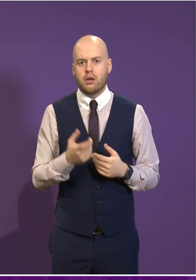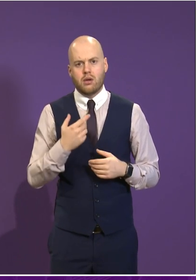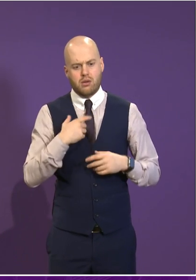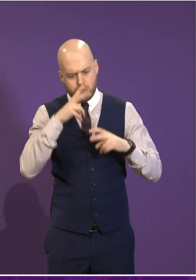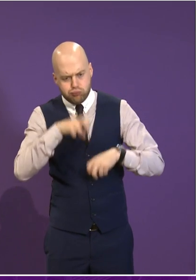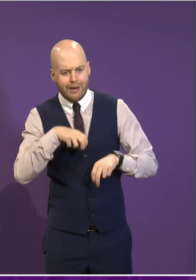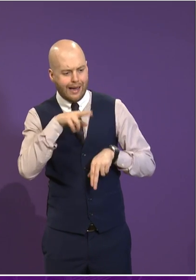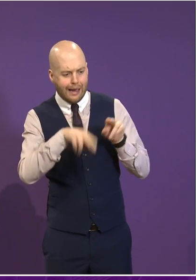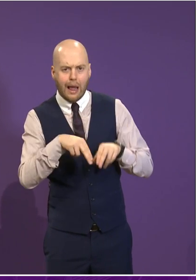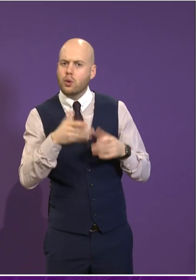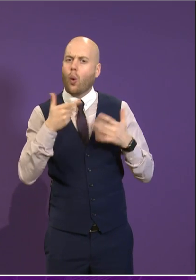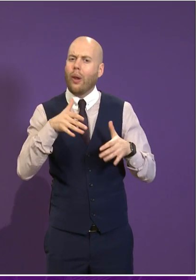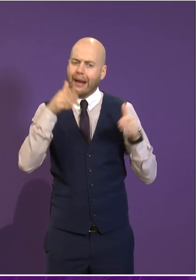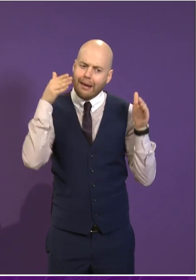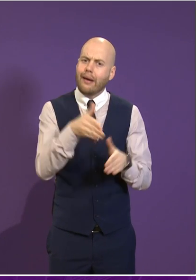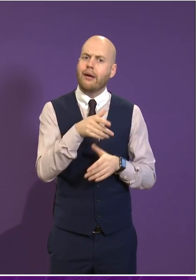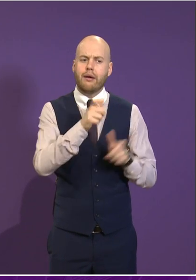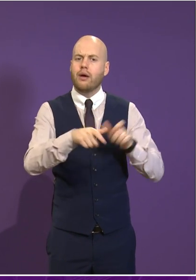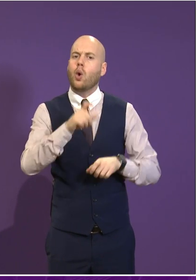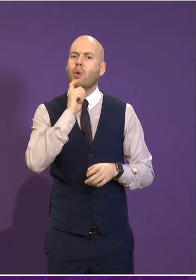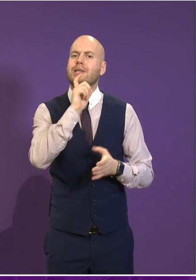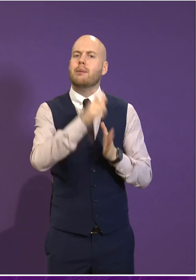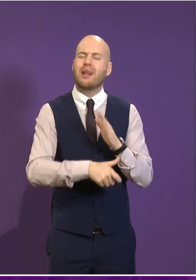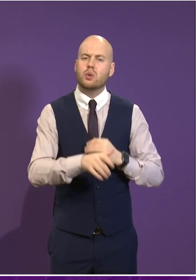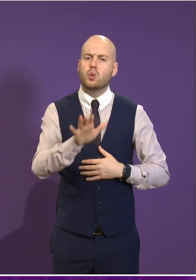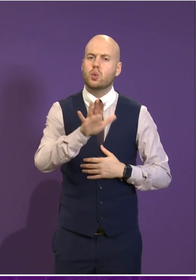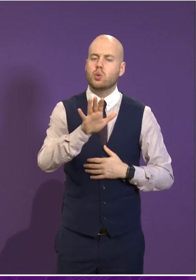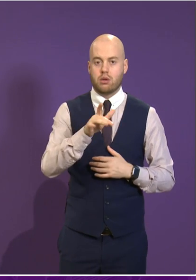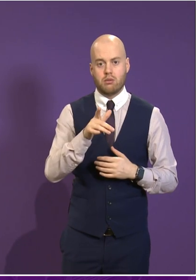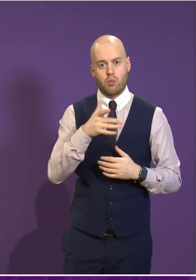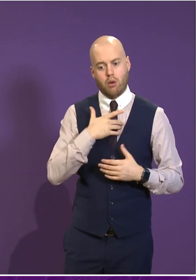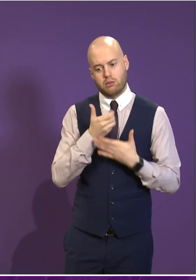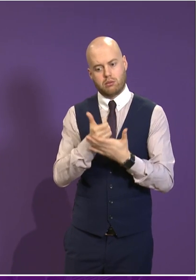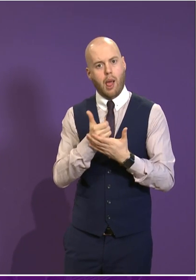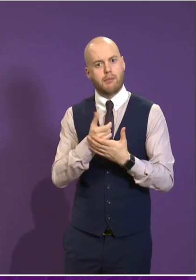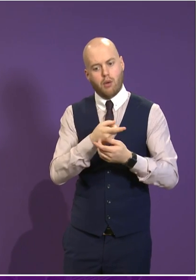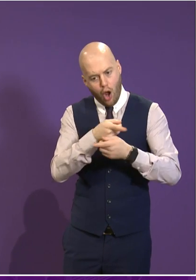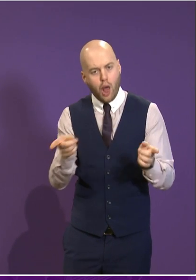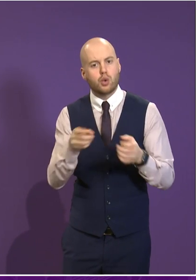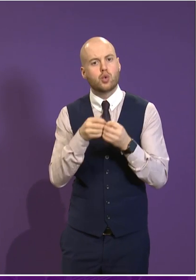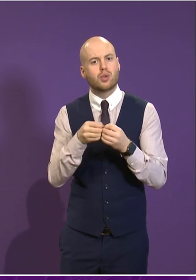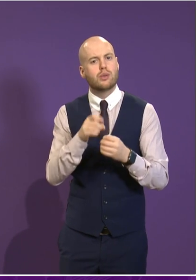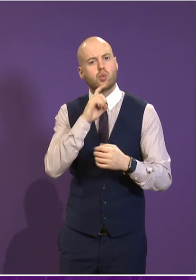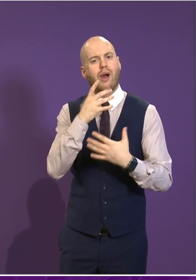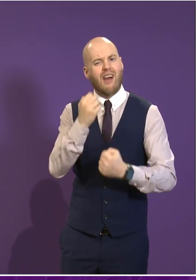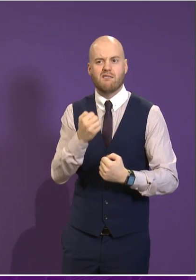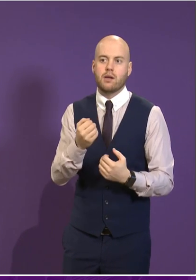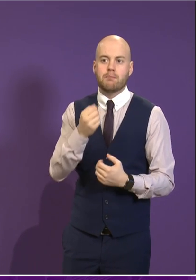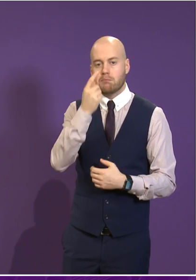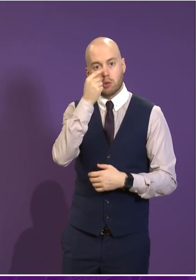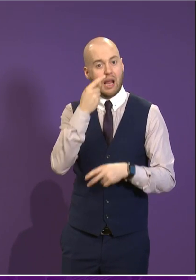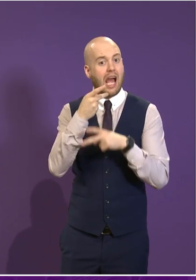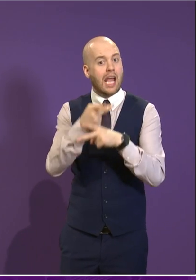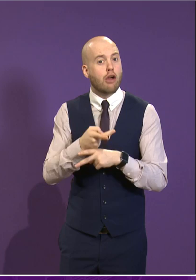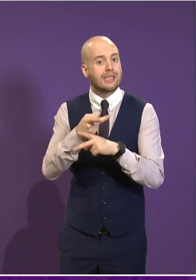a disability, but will also help students from different backgrounds, those with caring responsibilities and so on. So I think there is an